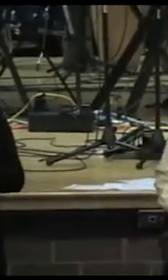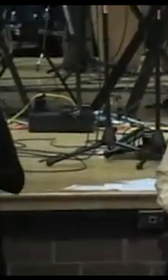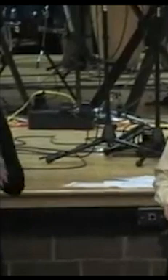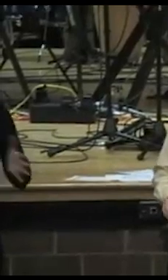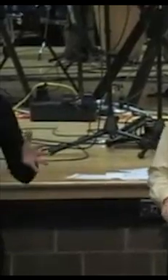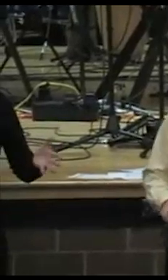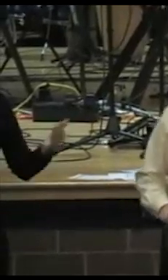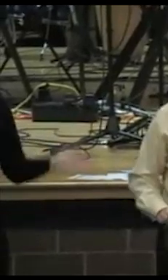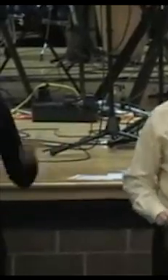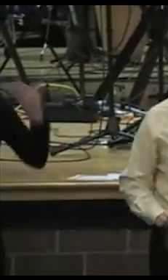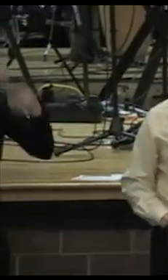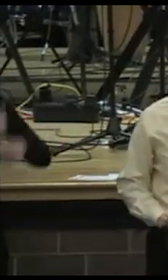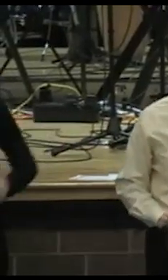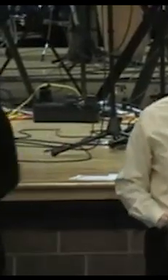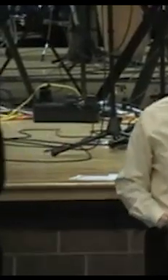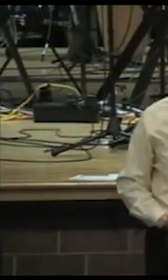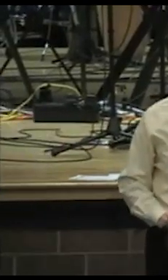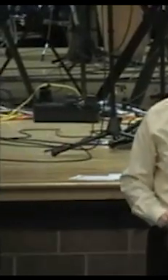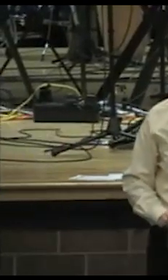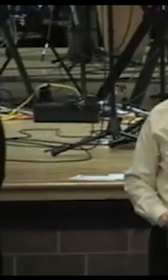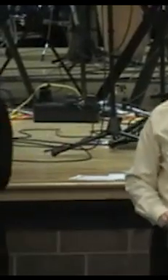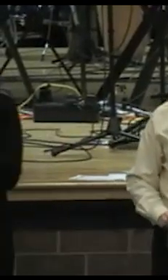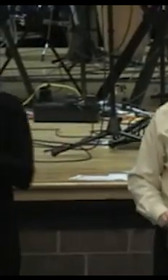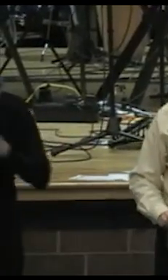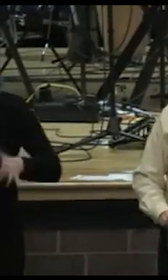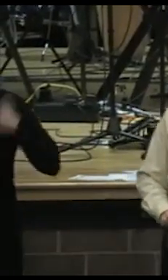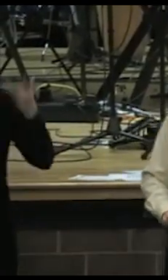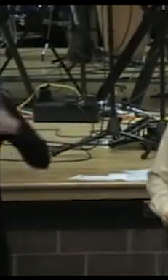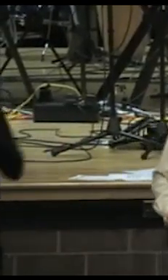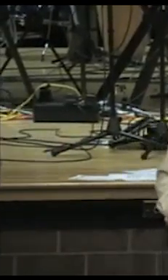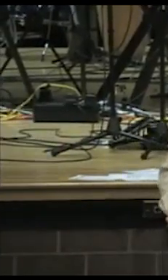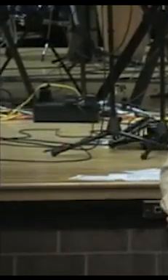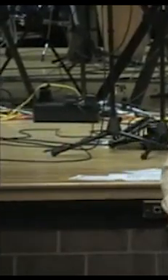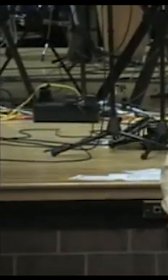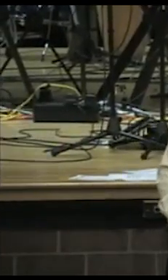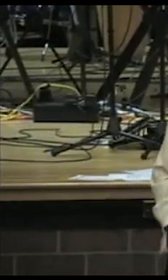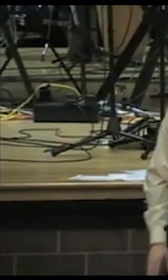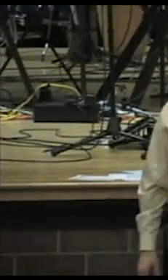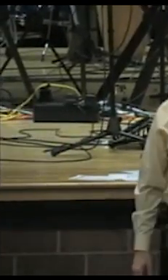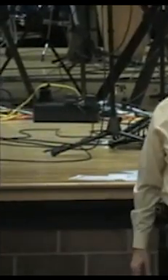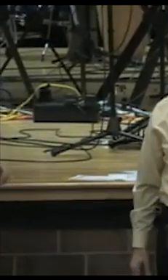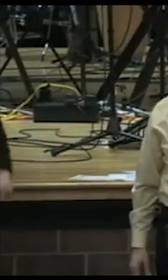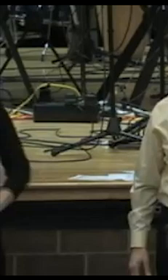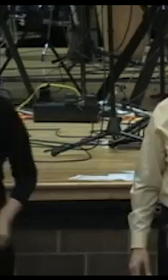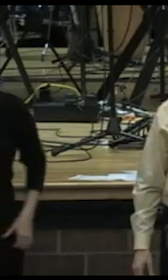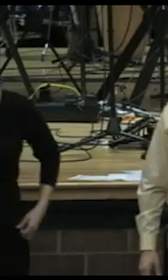good. Okay. I'm in a rowdy mood. Watch out.